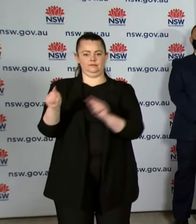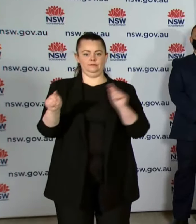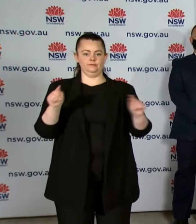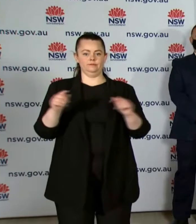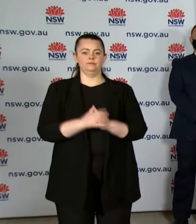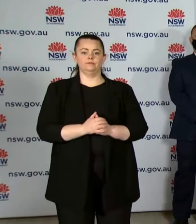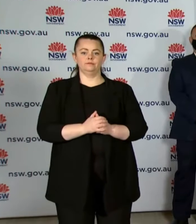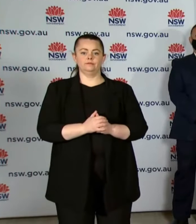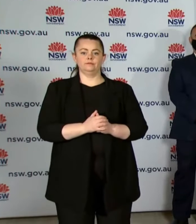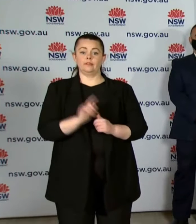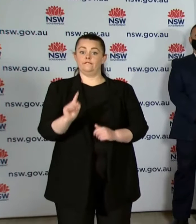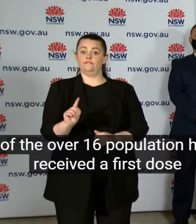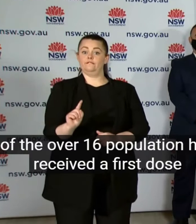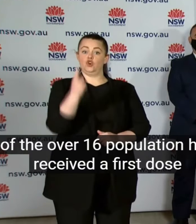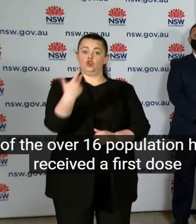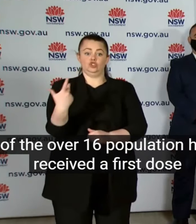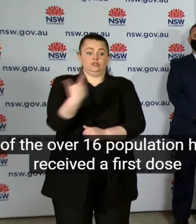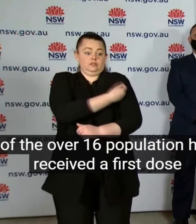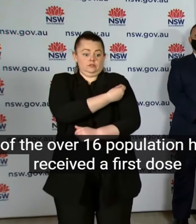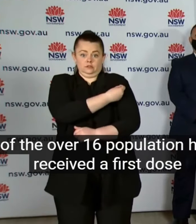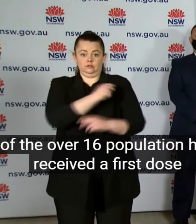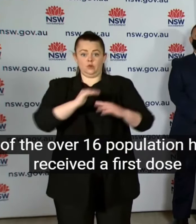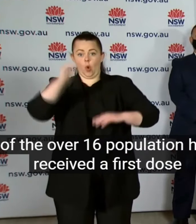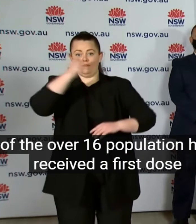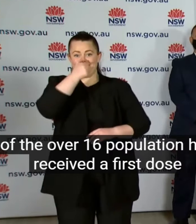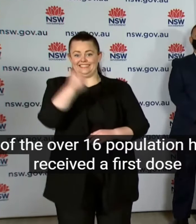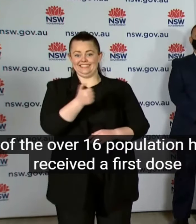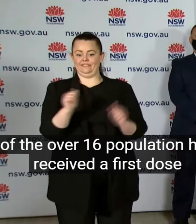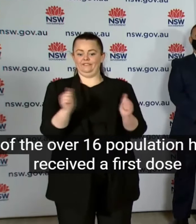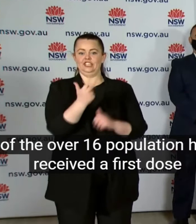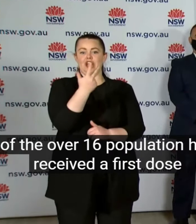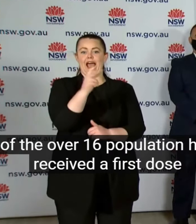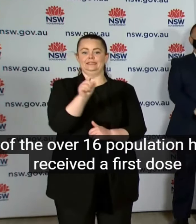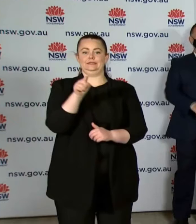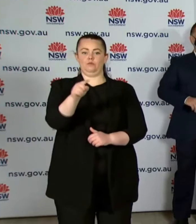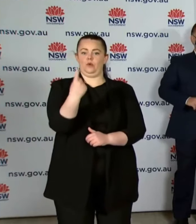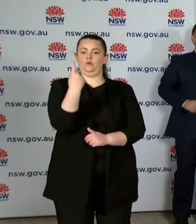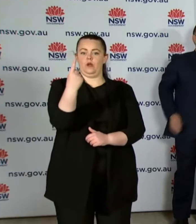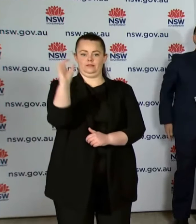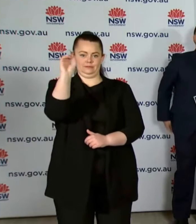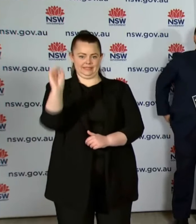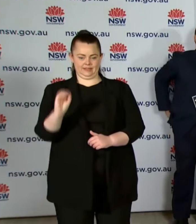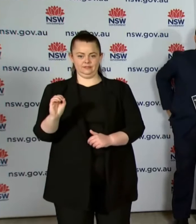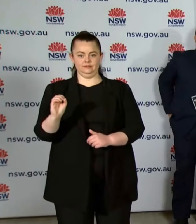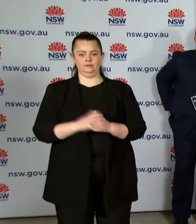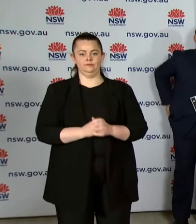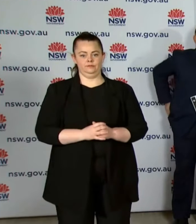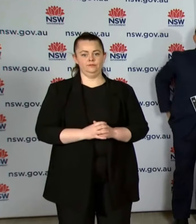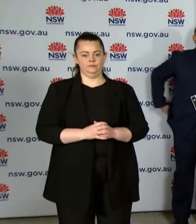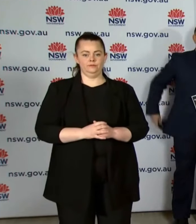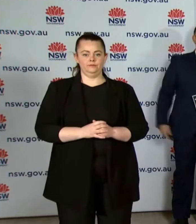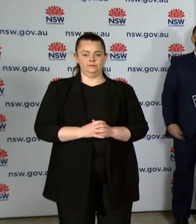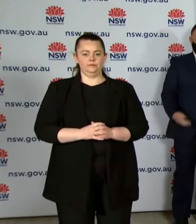80.1% of the over 16 population has received a first dose of COVID-19